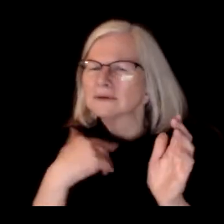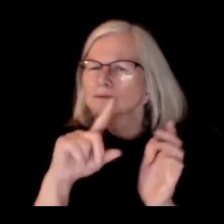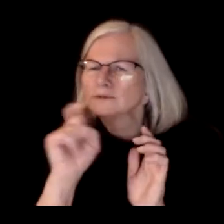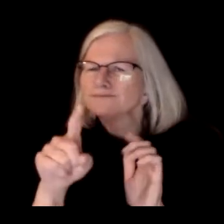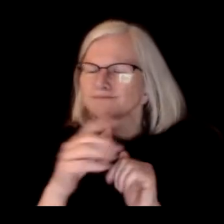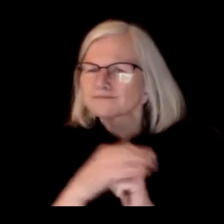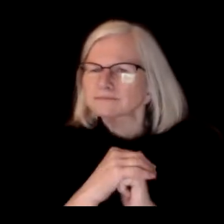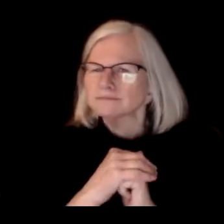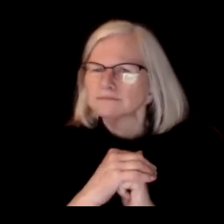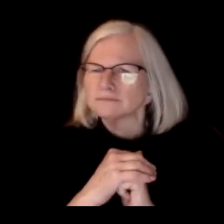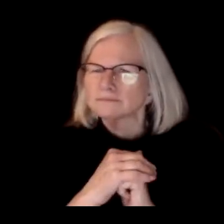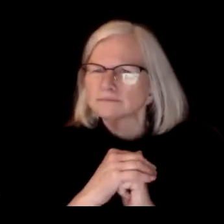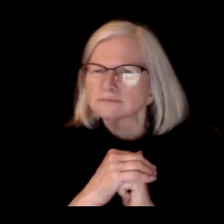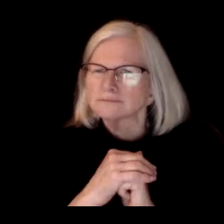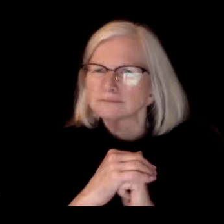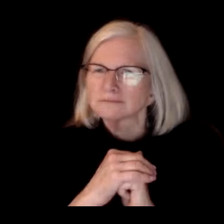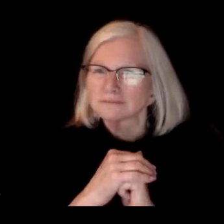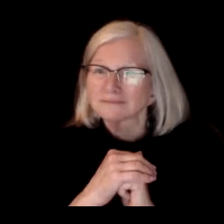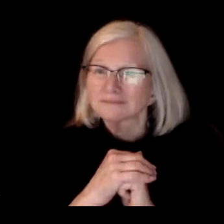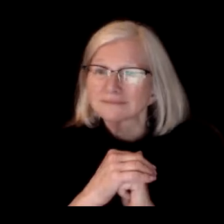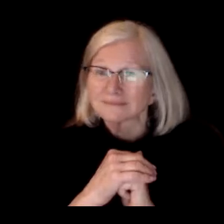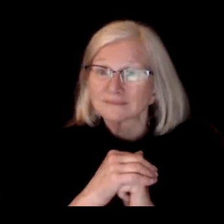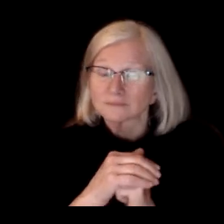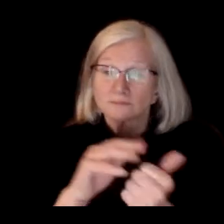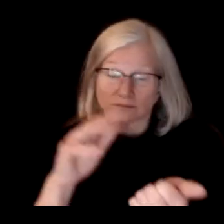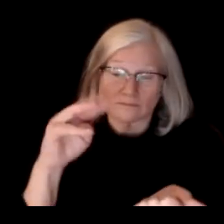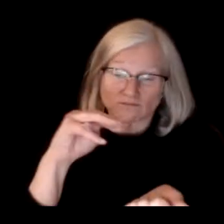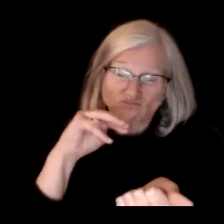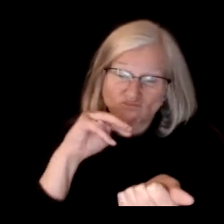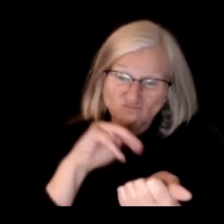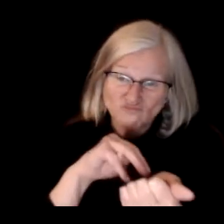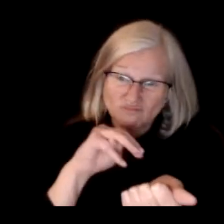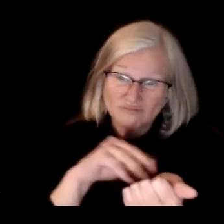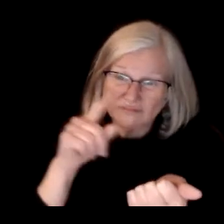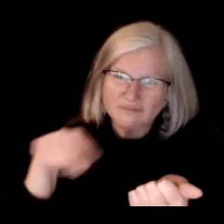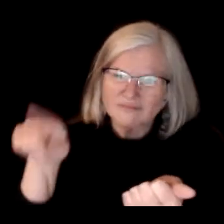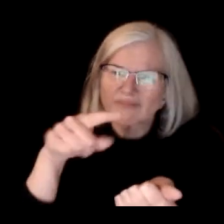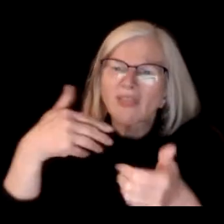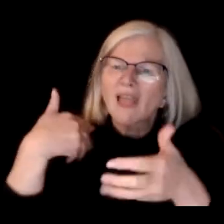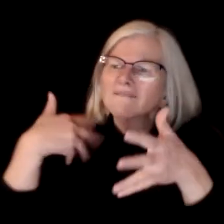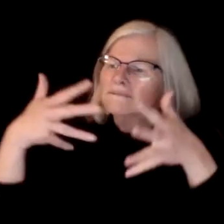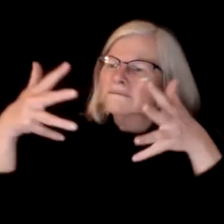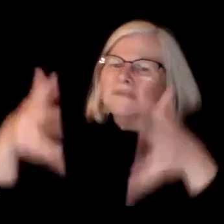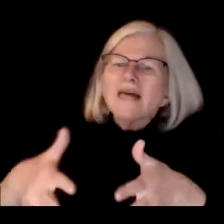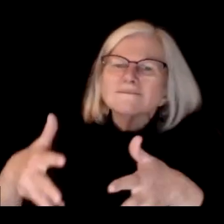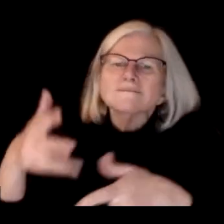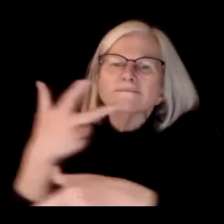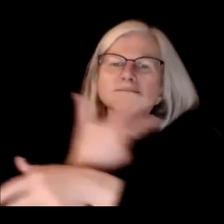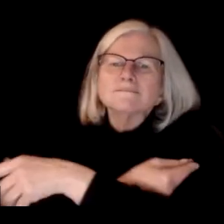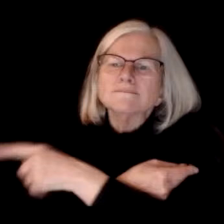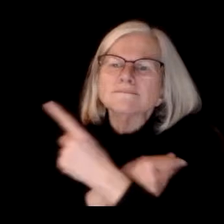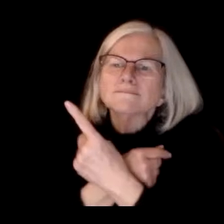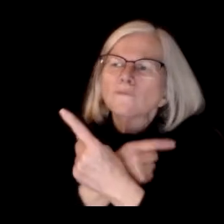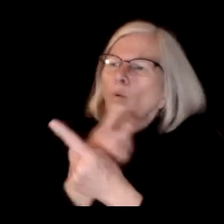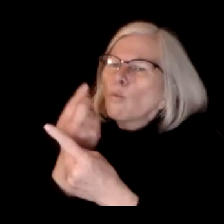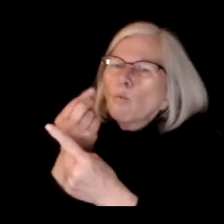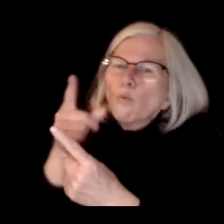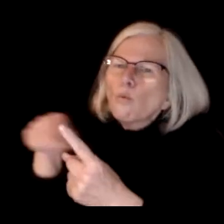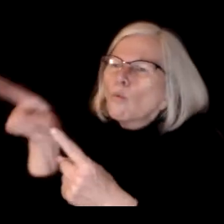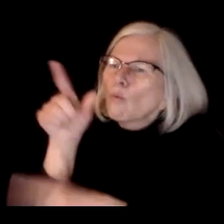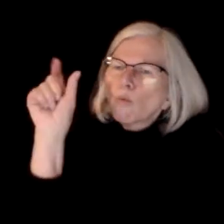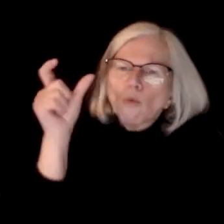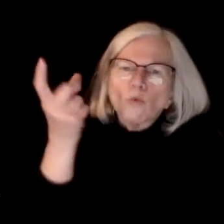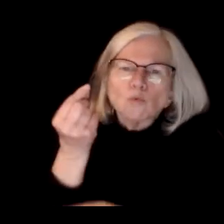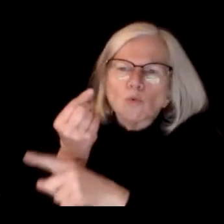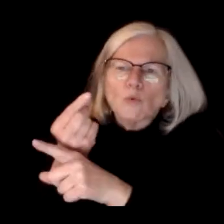leftover vaccine, they can provide it to available patients rather than ground up where patients should call and start scheduling. Thanks, Jeremy.